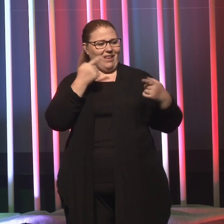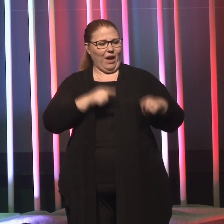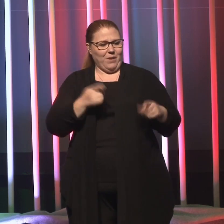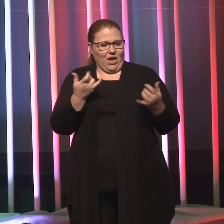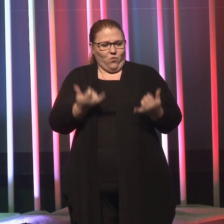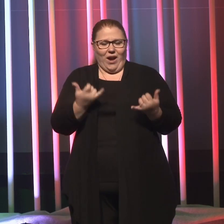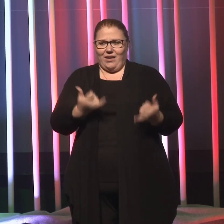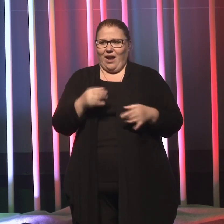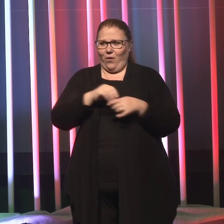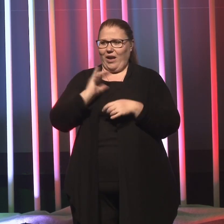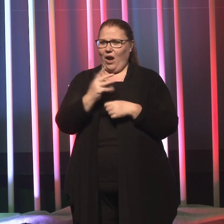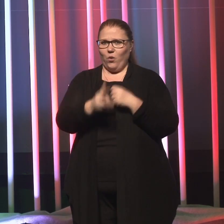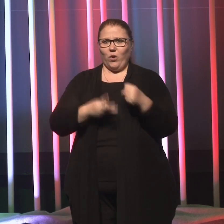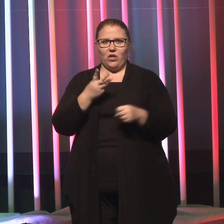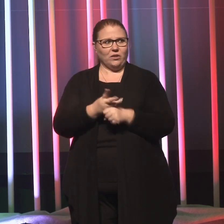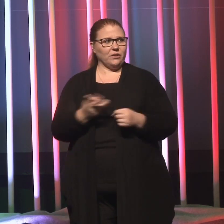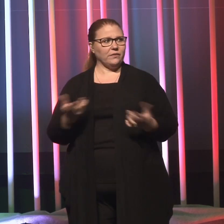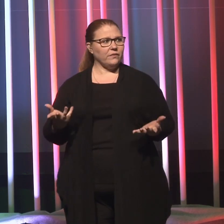currently right now in our world?